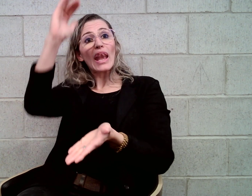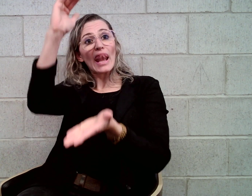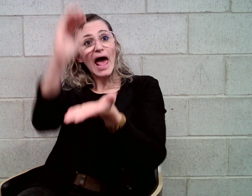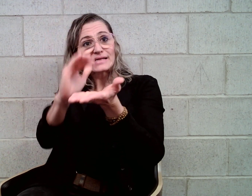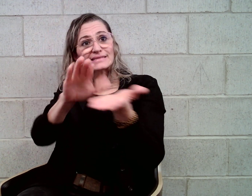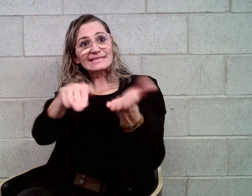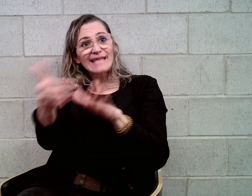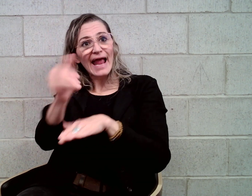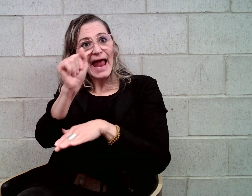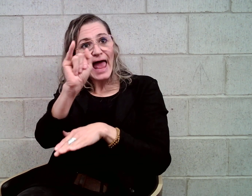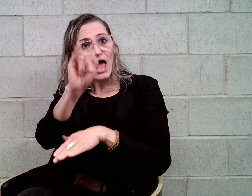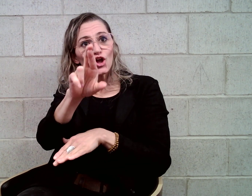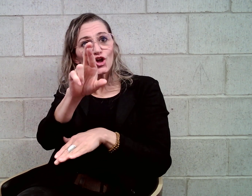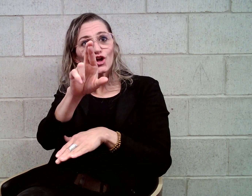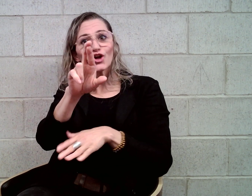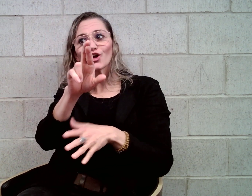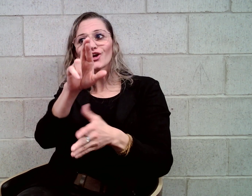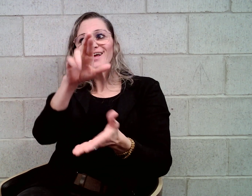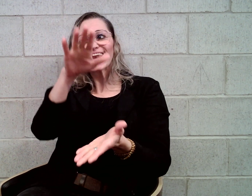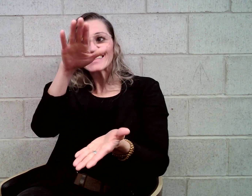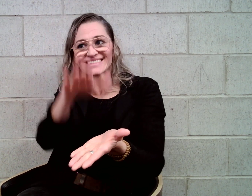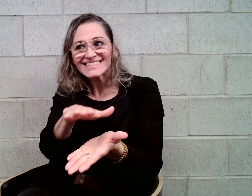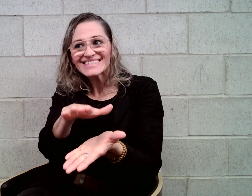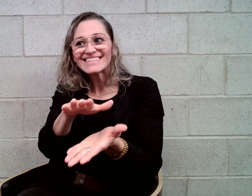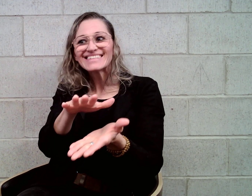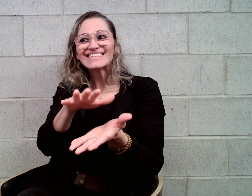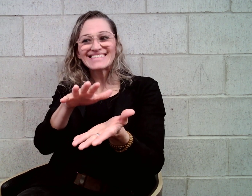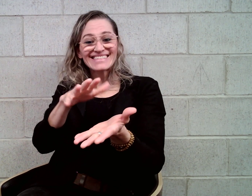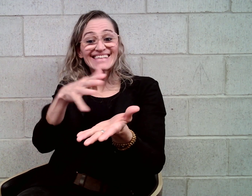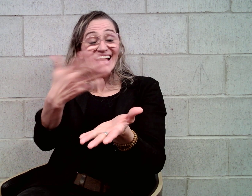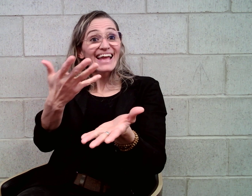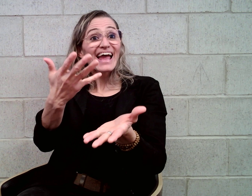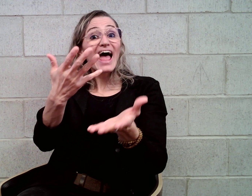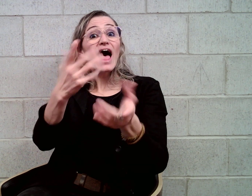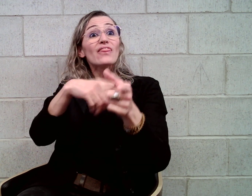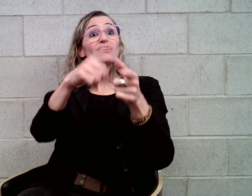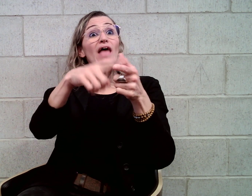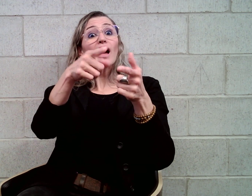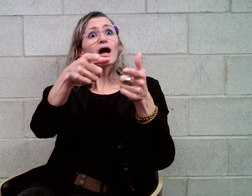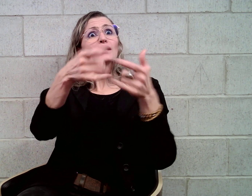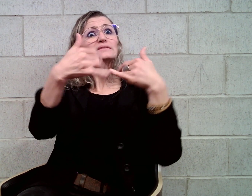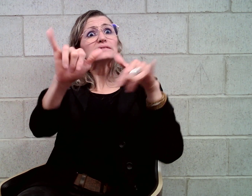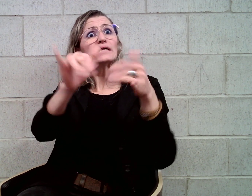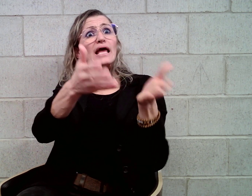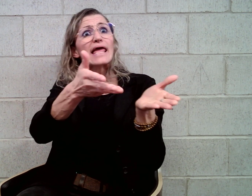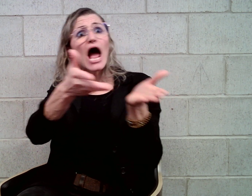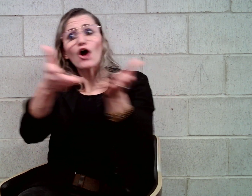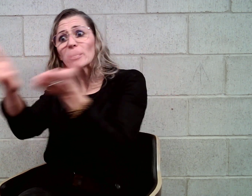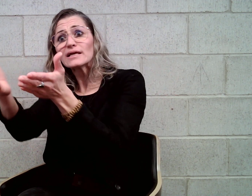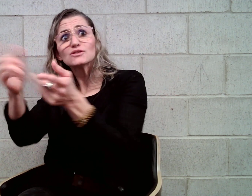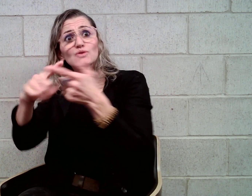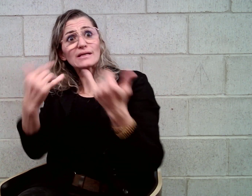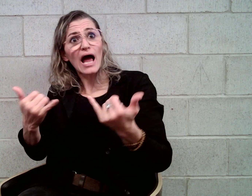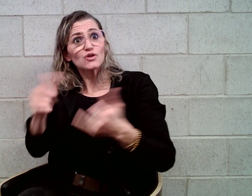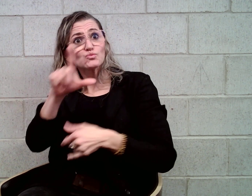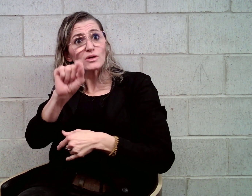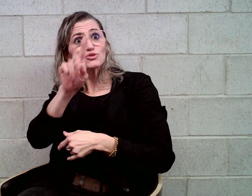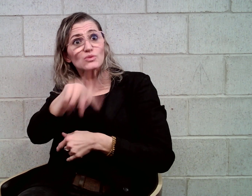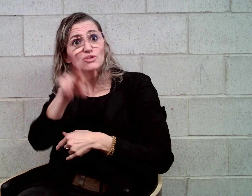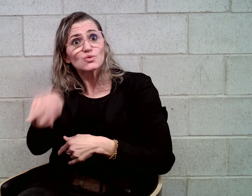my translation improved. There was less dead air. There were fewer gaps and voids, but those summaries